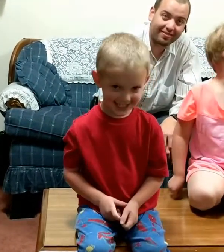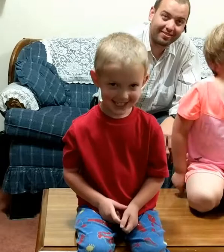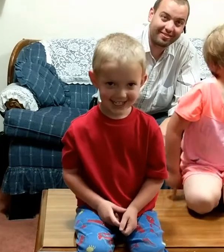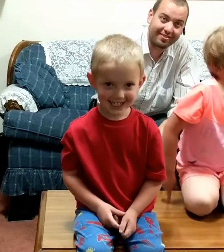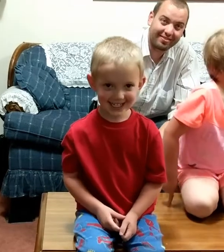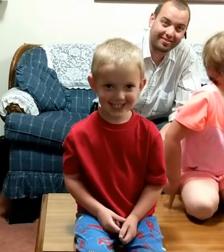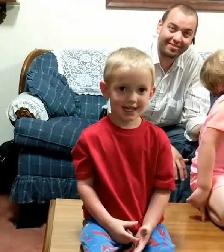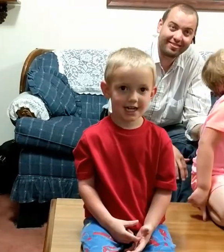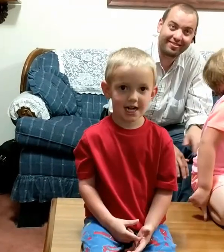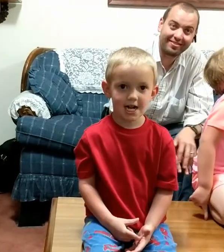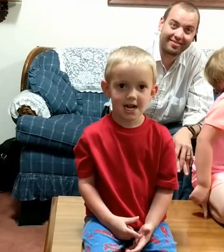Bathroom.